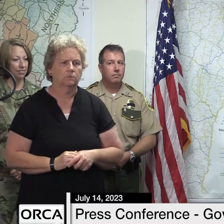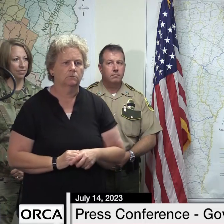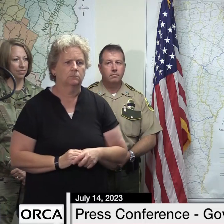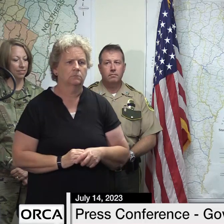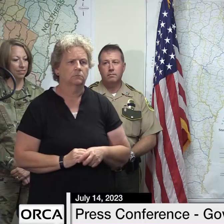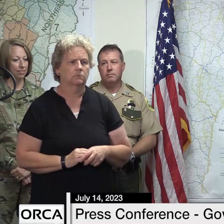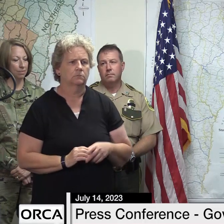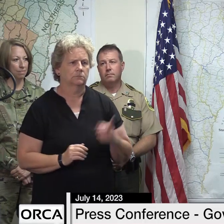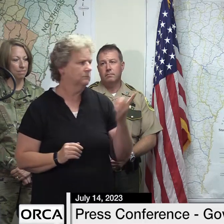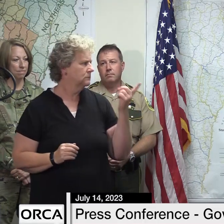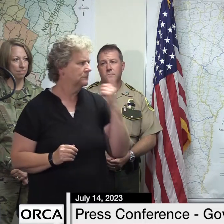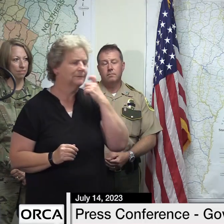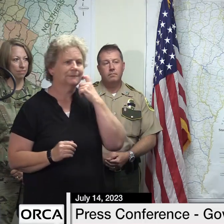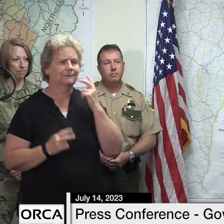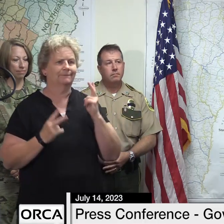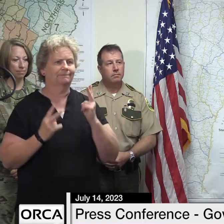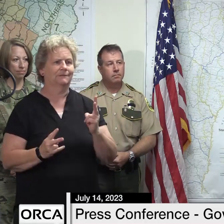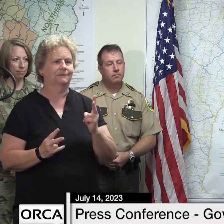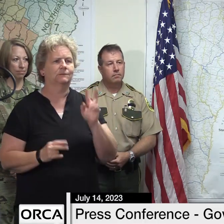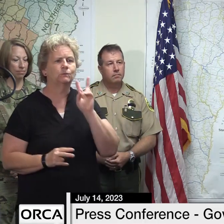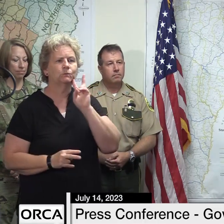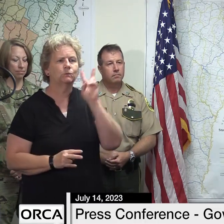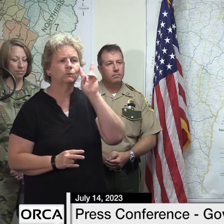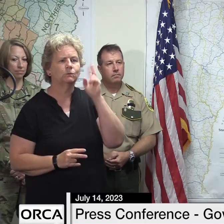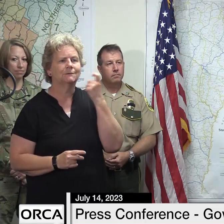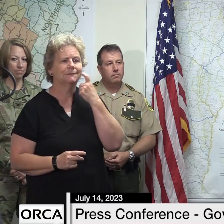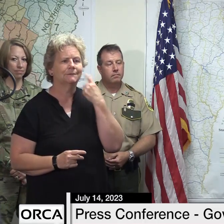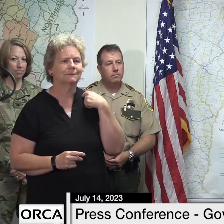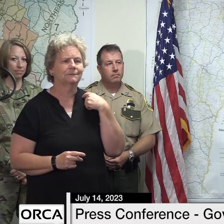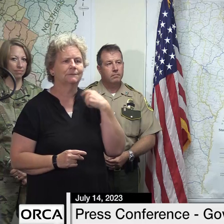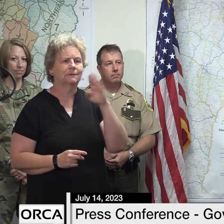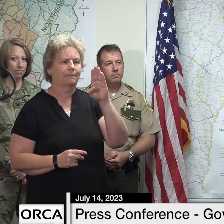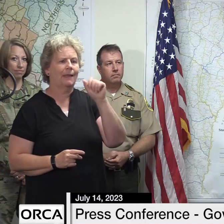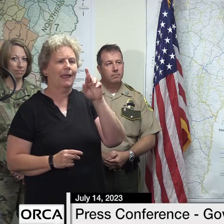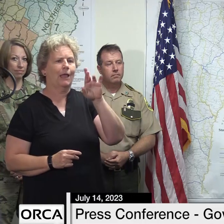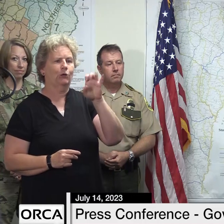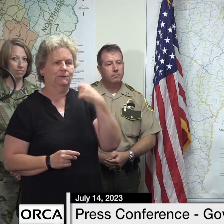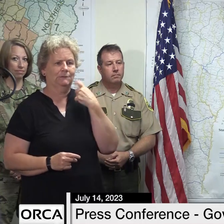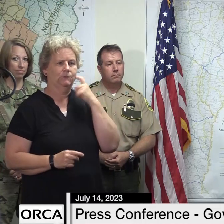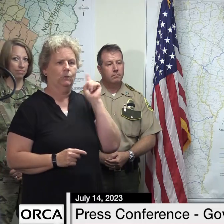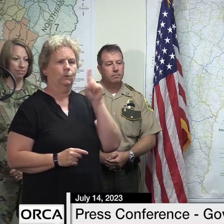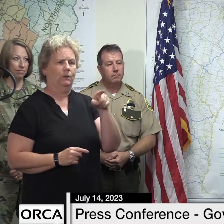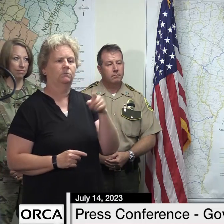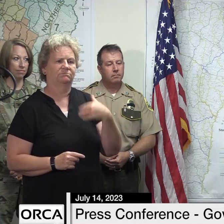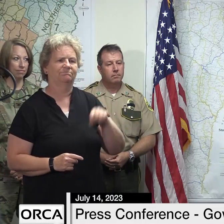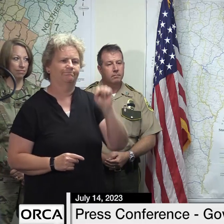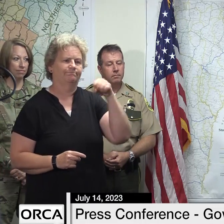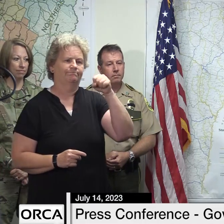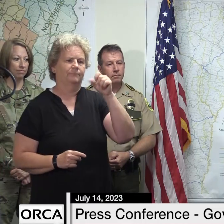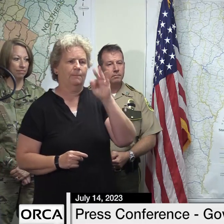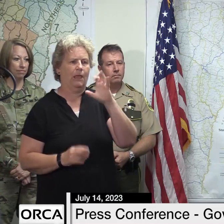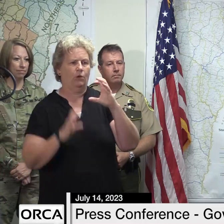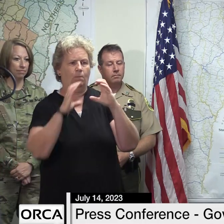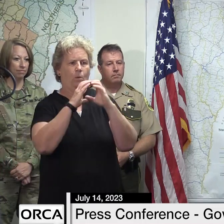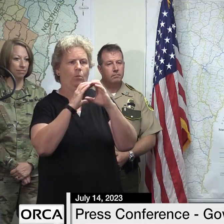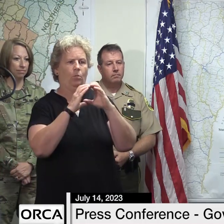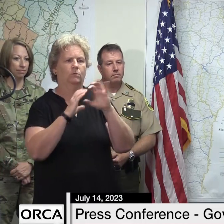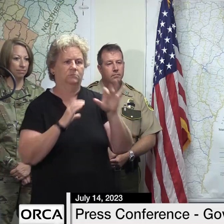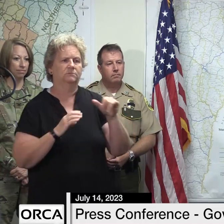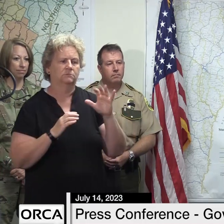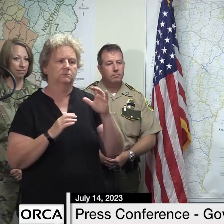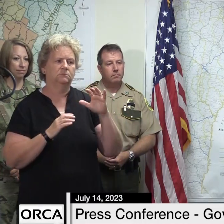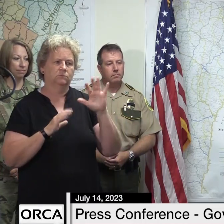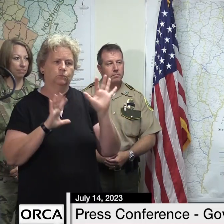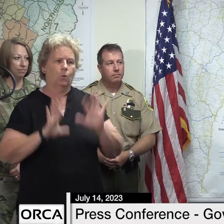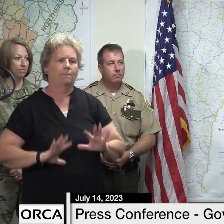visited 2 days ago in Barrie that was heavily impacted again from the storm.